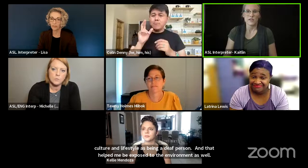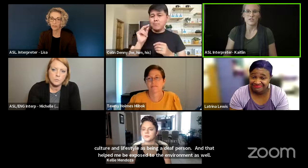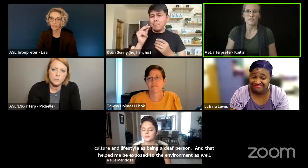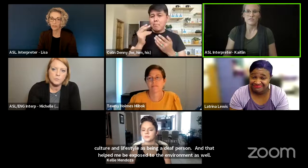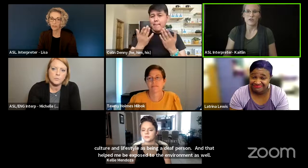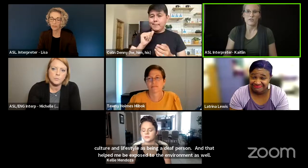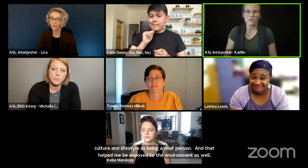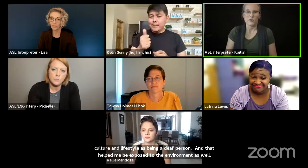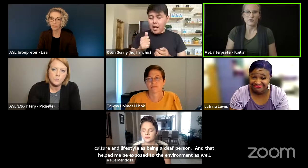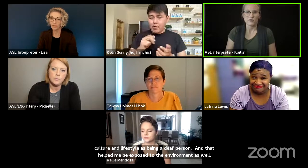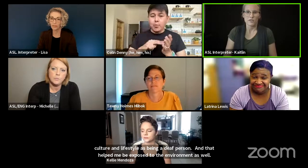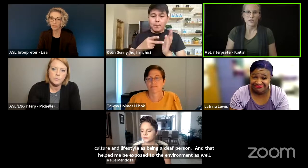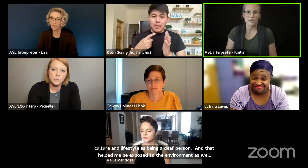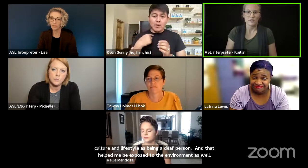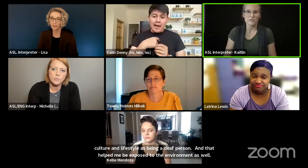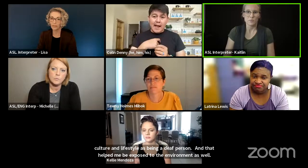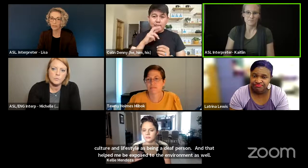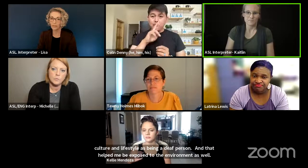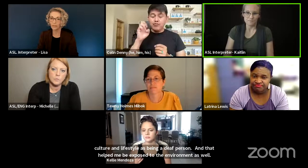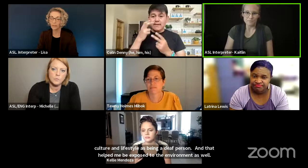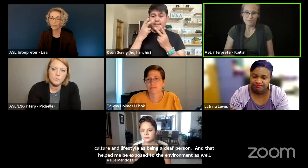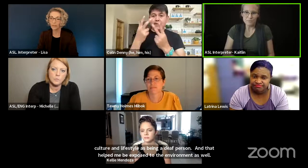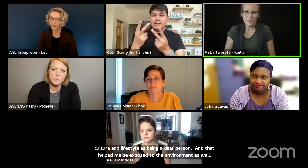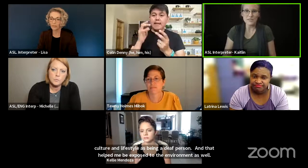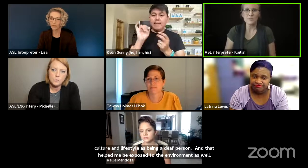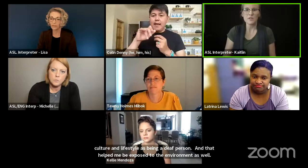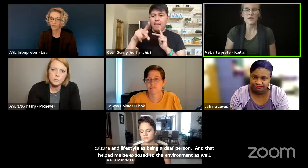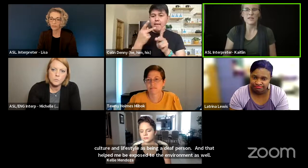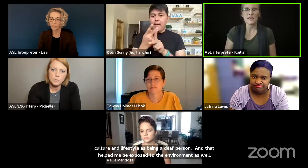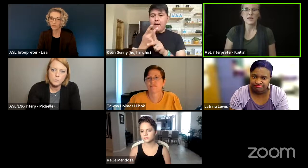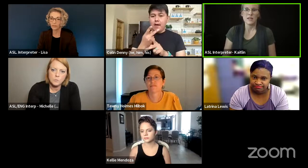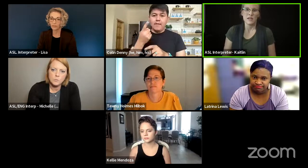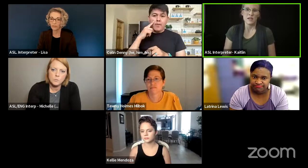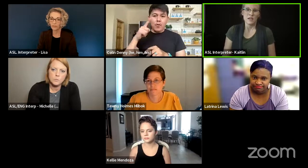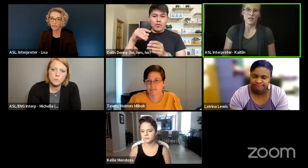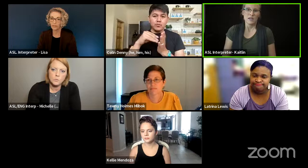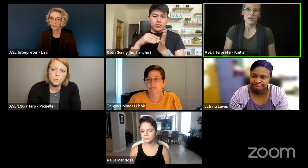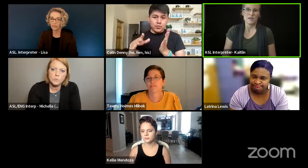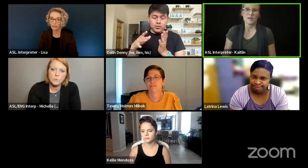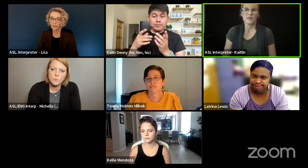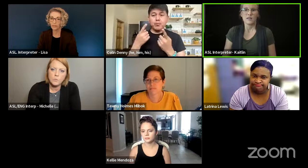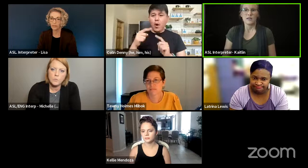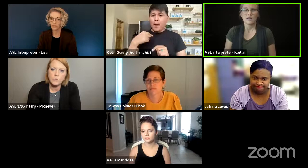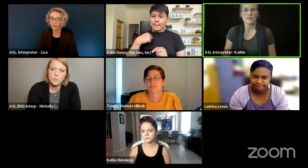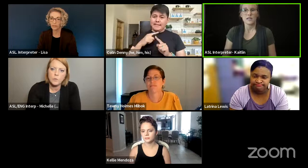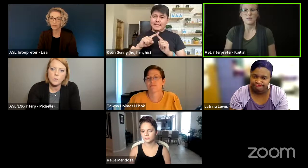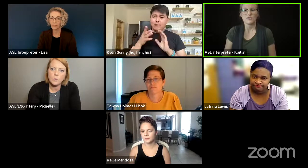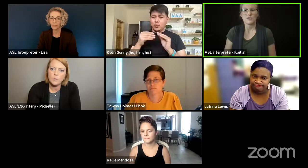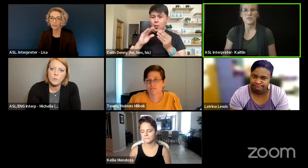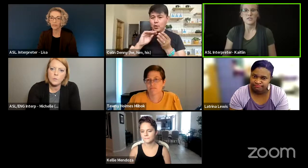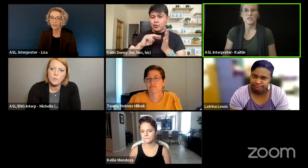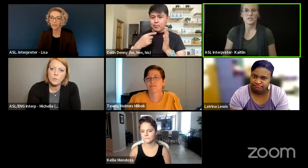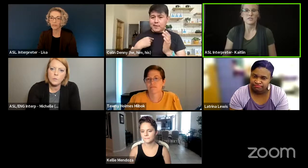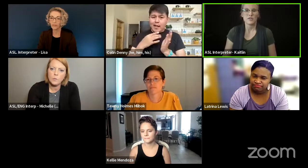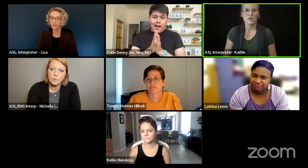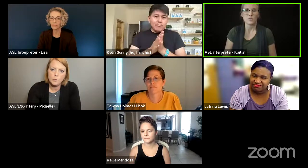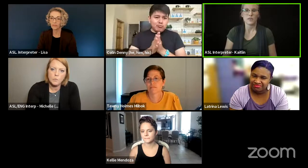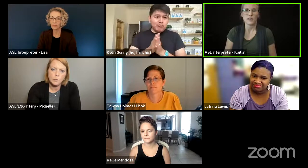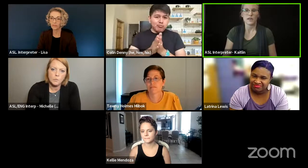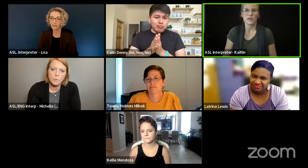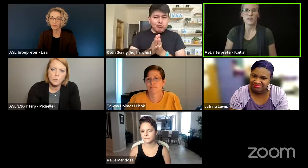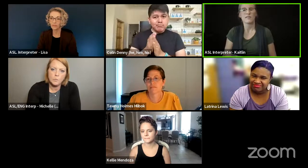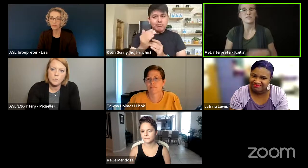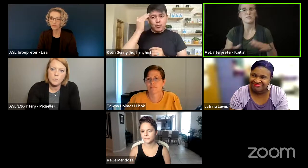a foundation for other deaf children. So typically, the type of students,